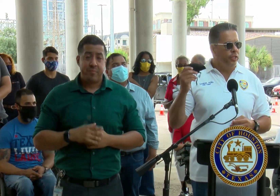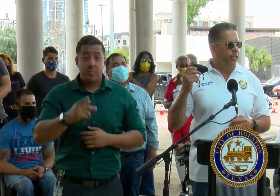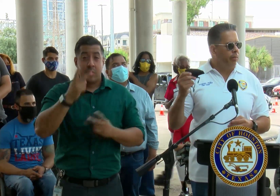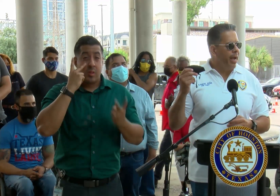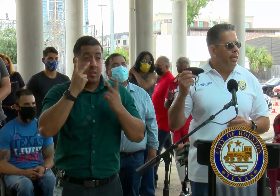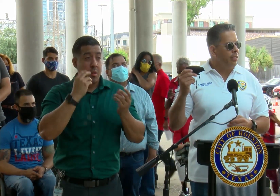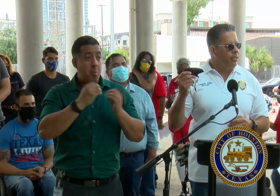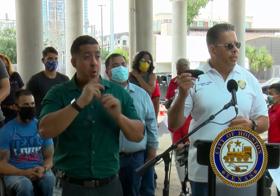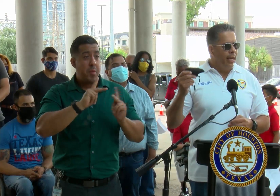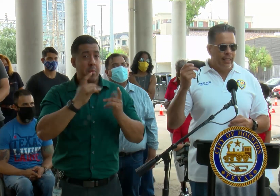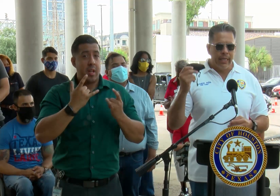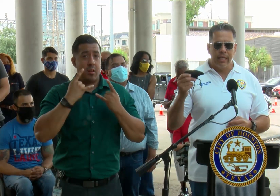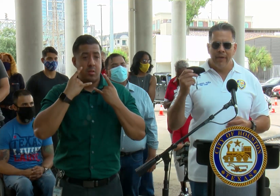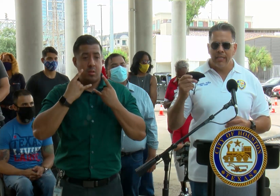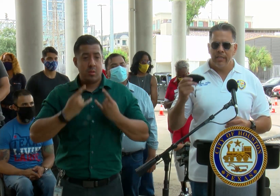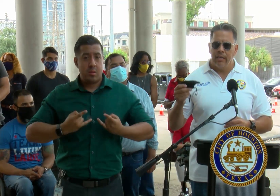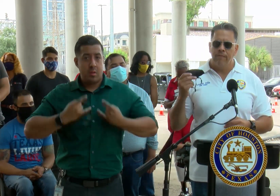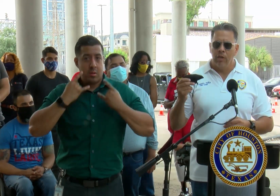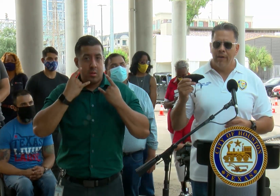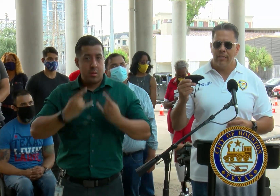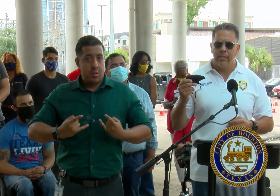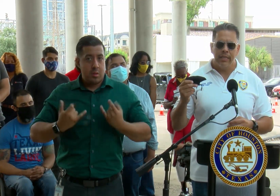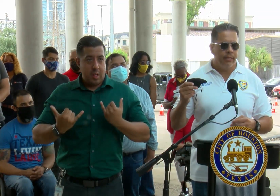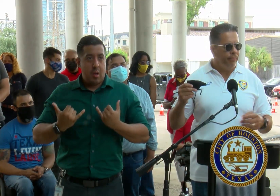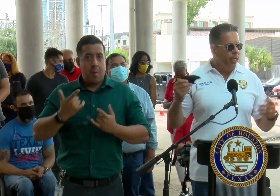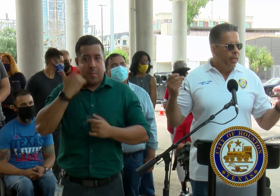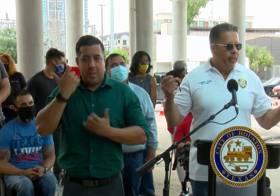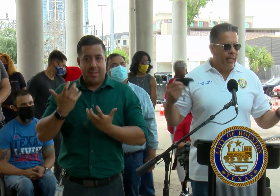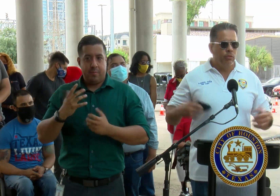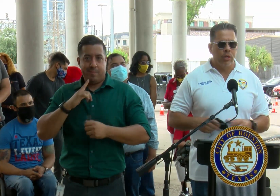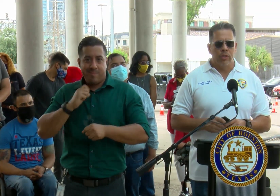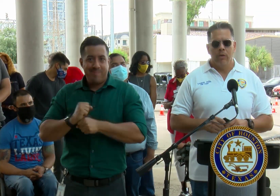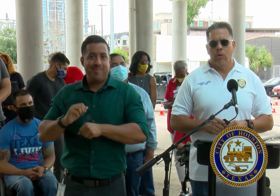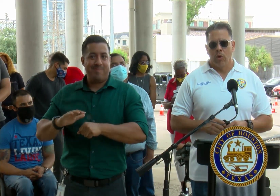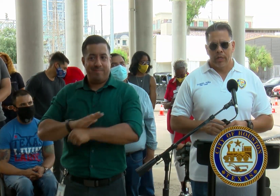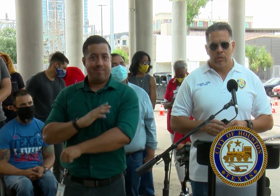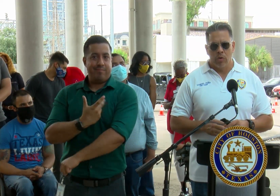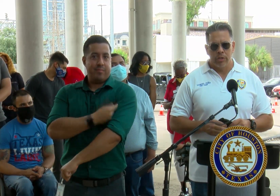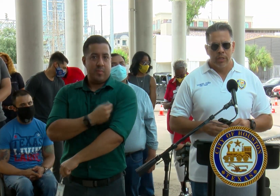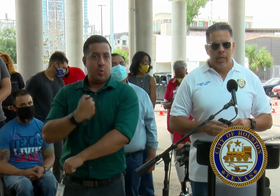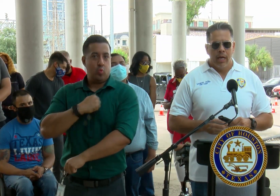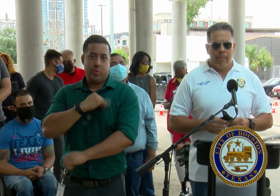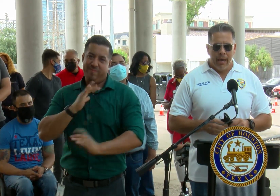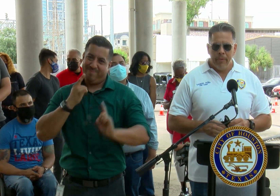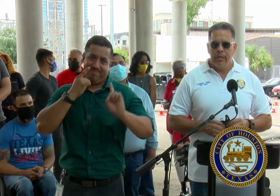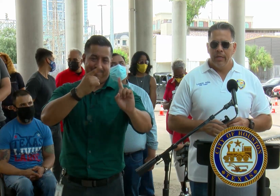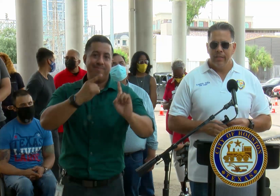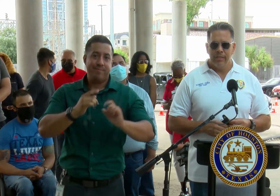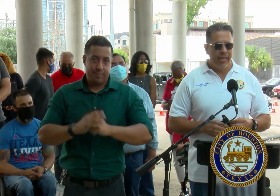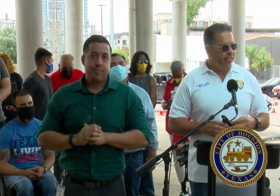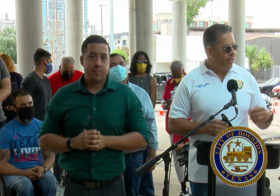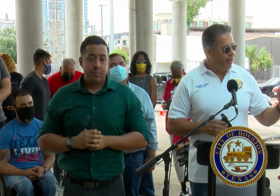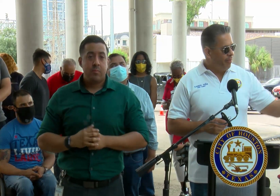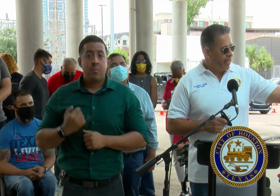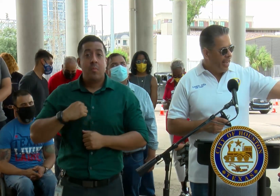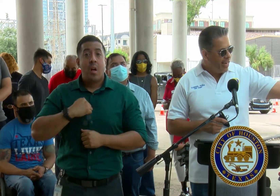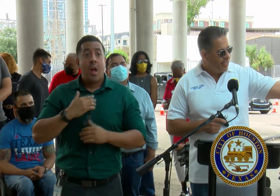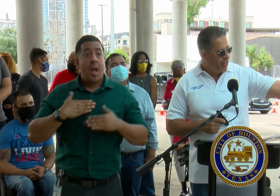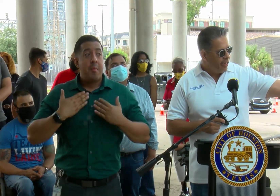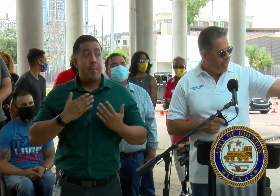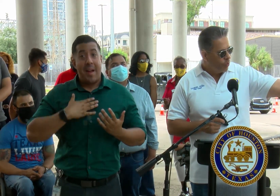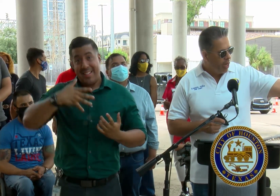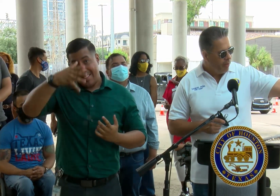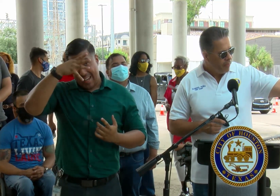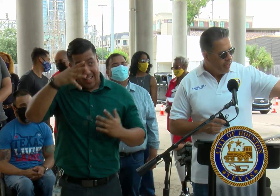people shedding their masks as they get vaccinated, fully vaccinated. That's what we're working towards. I'm happy that my dad